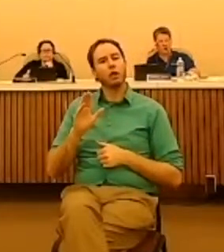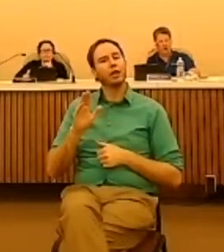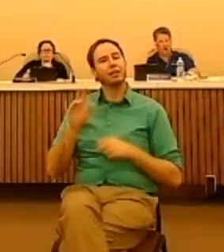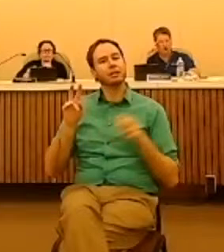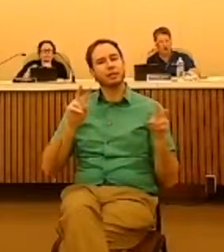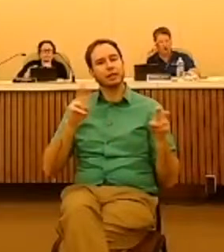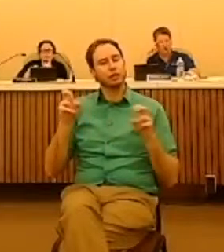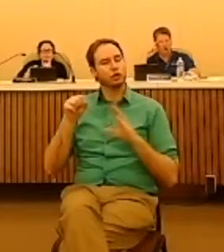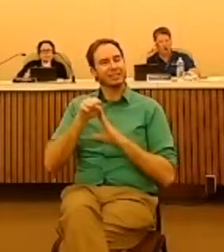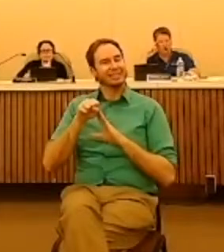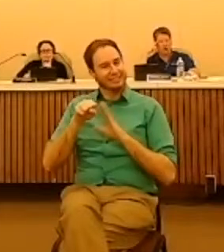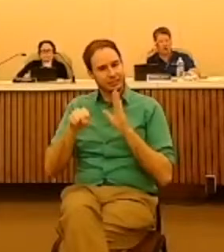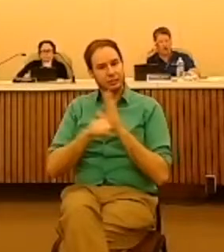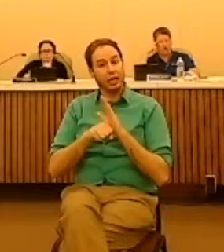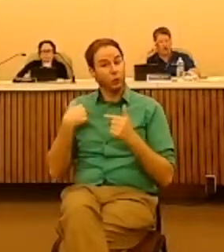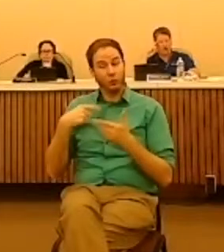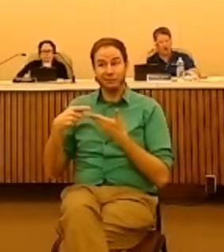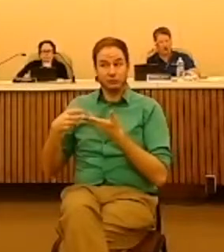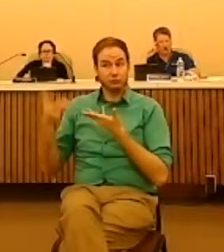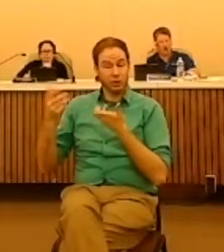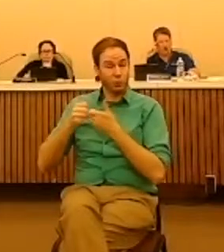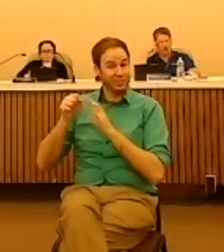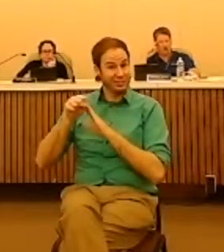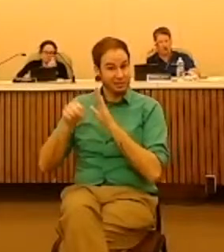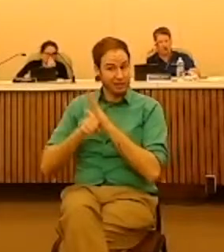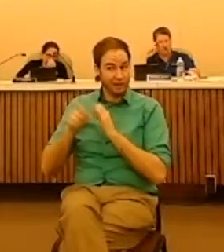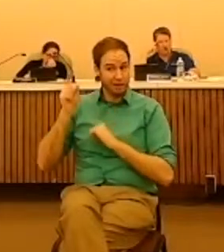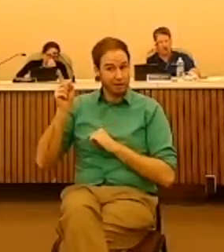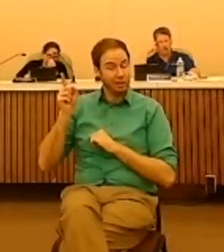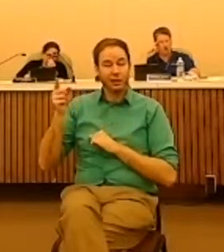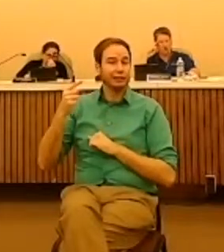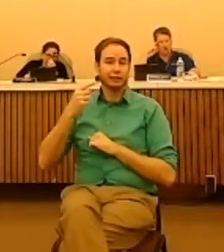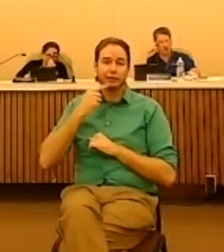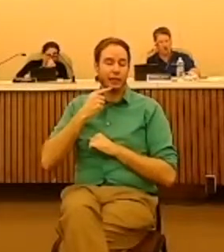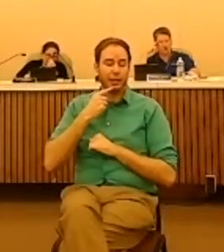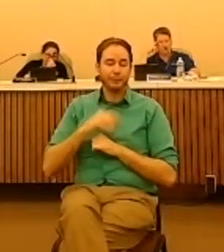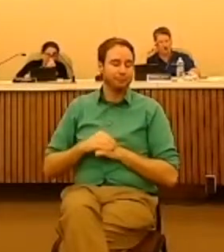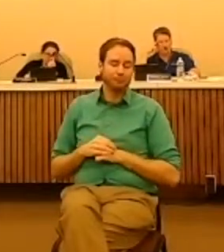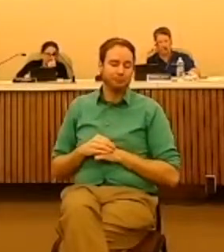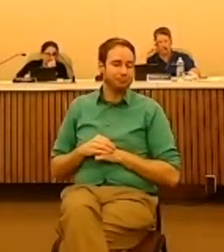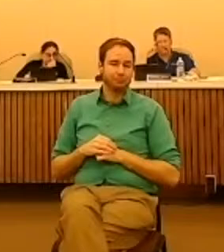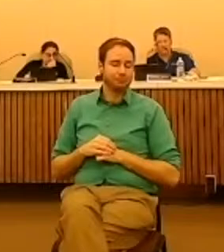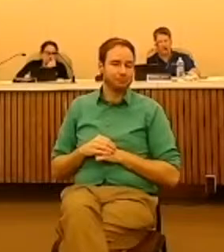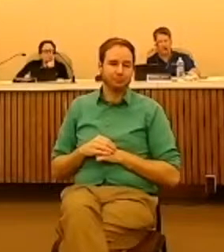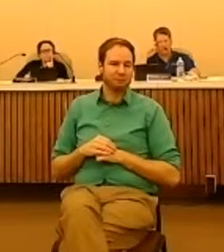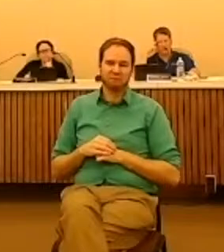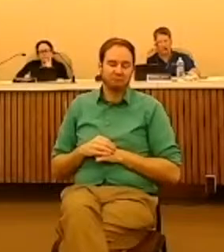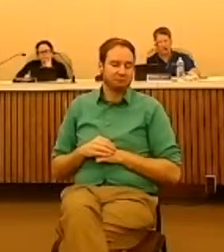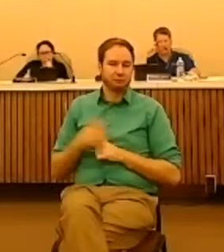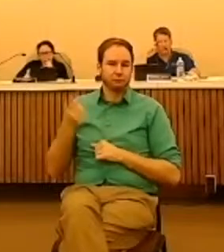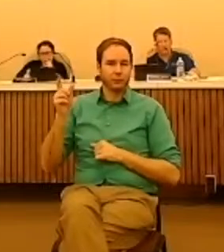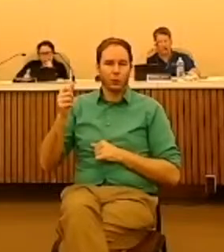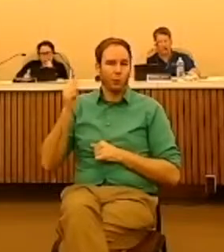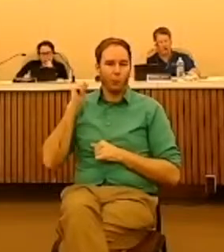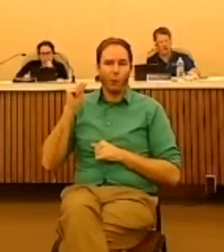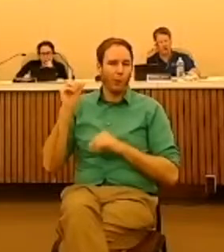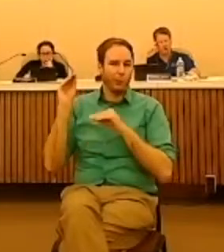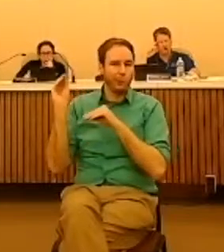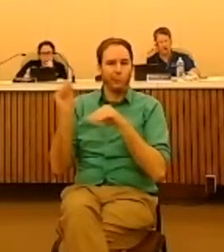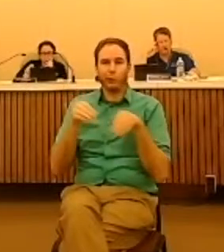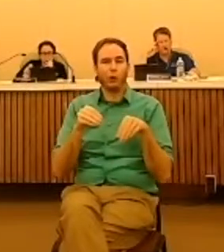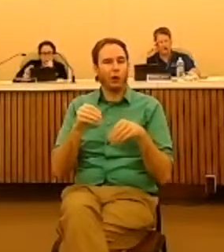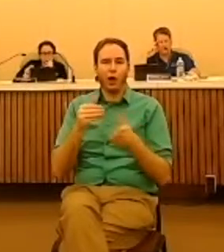is the state, because we've talked to that about the state. They don't put those in very